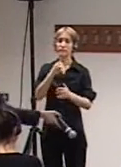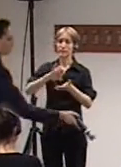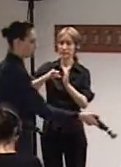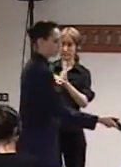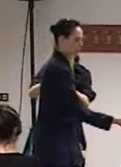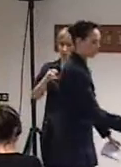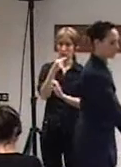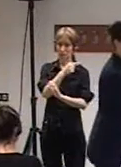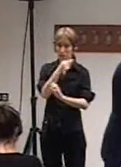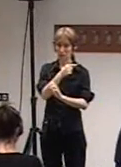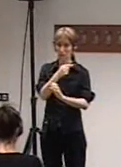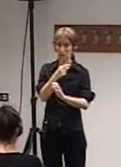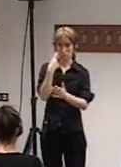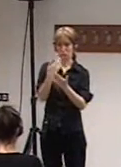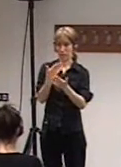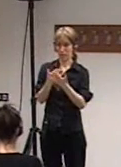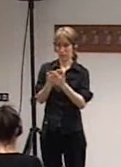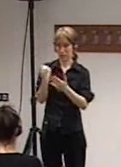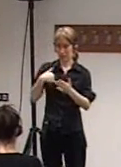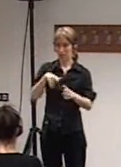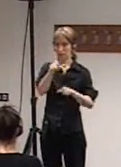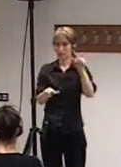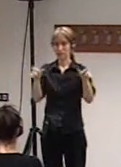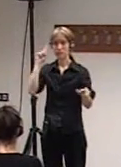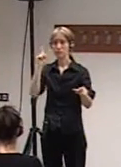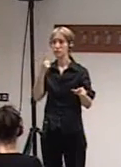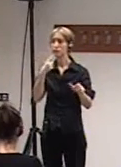What we are now doing is